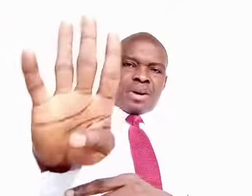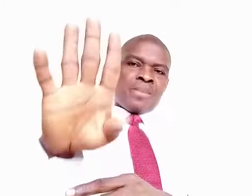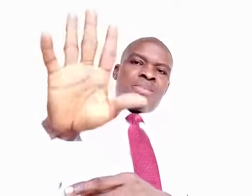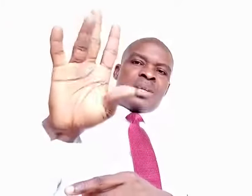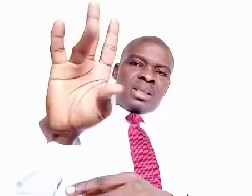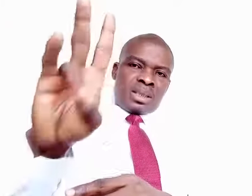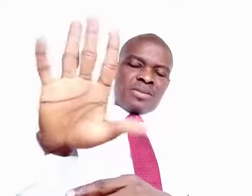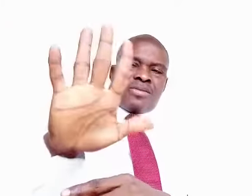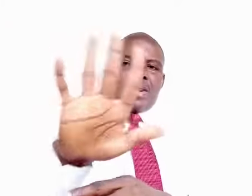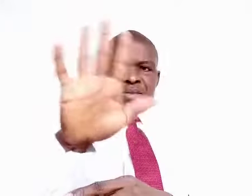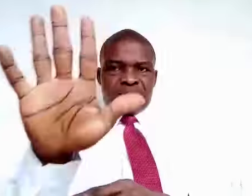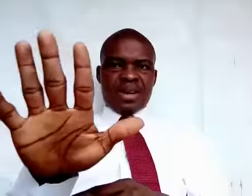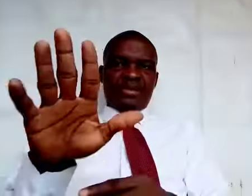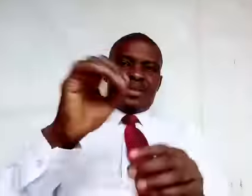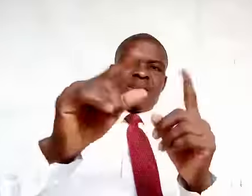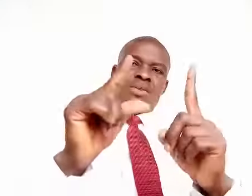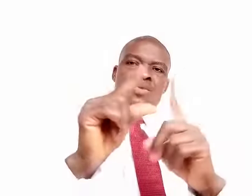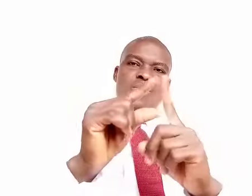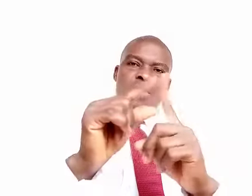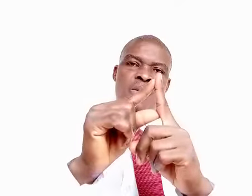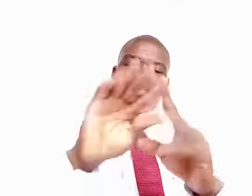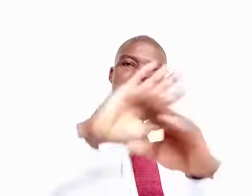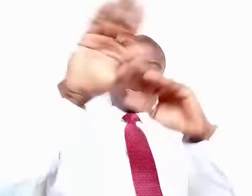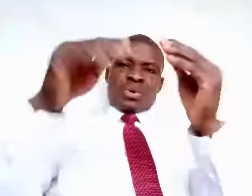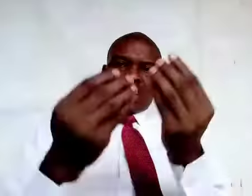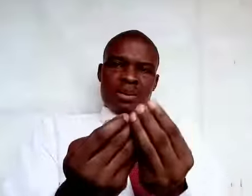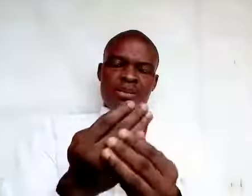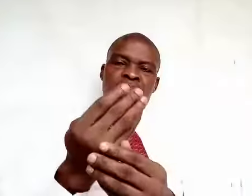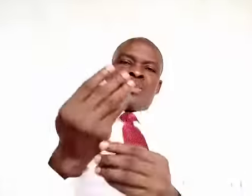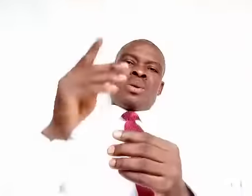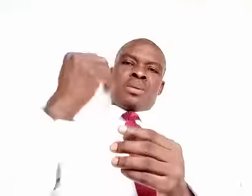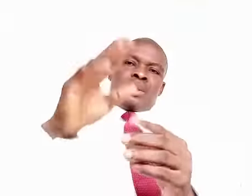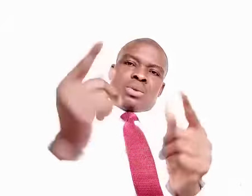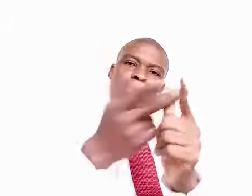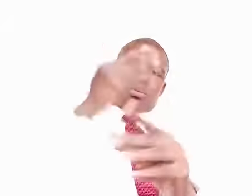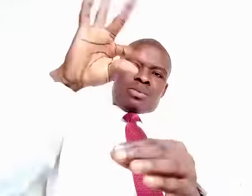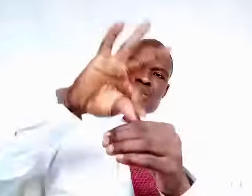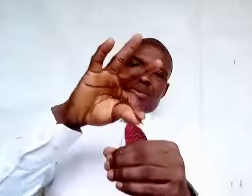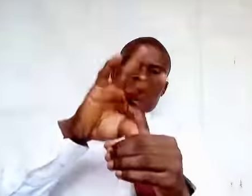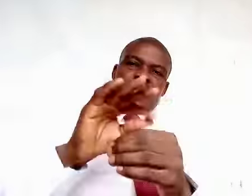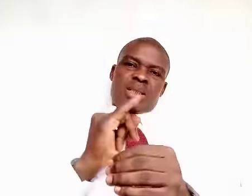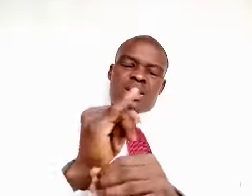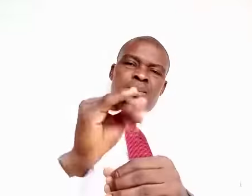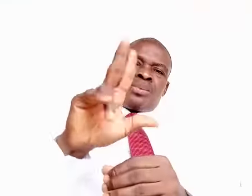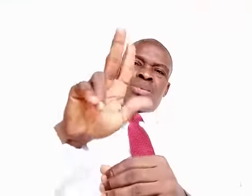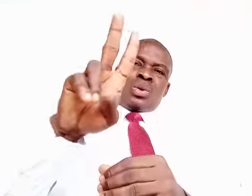2,475,755. In words, total votes polled by the third candidate is